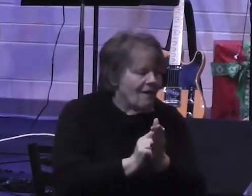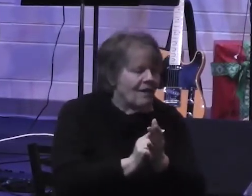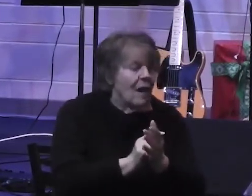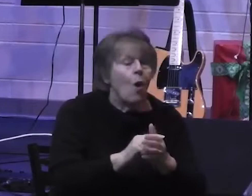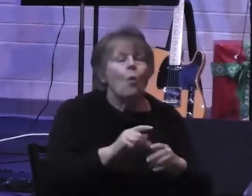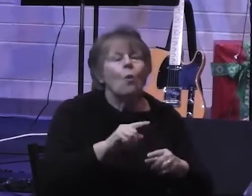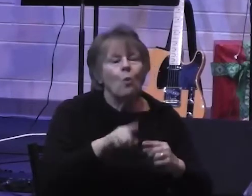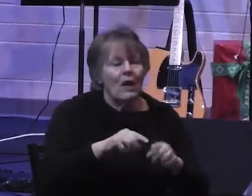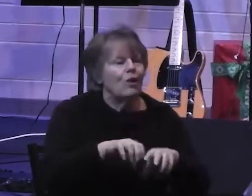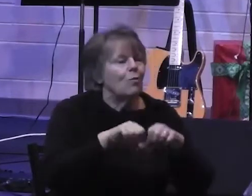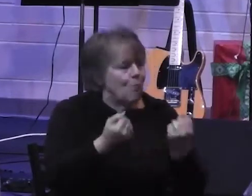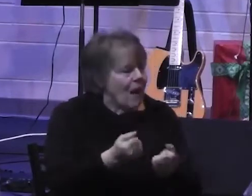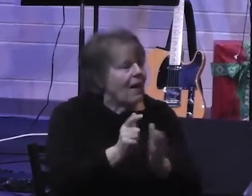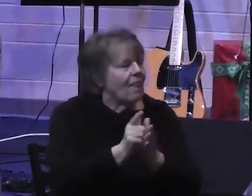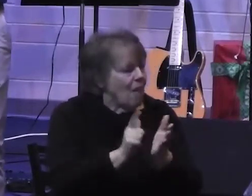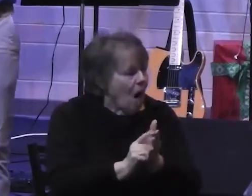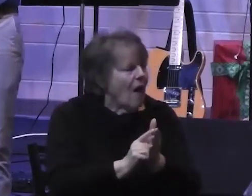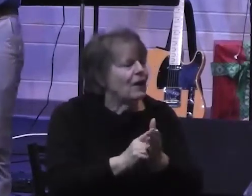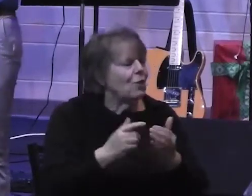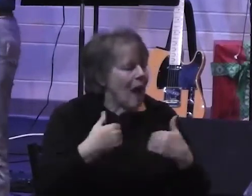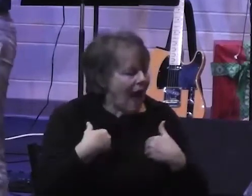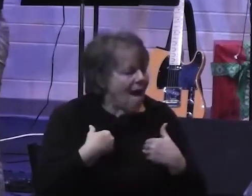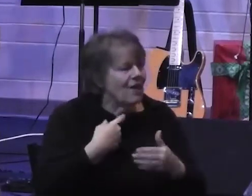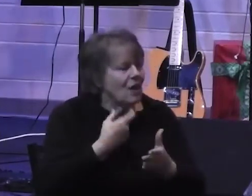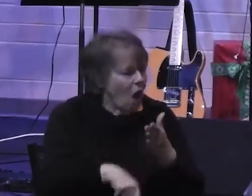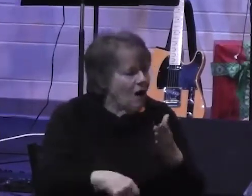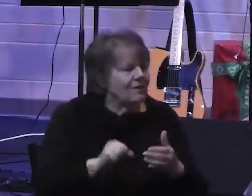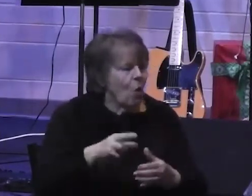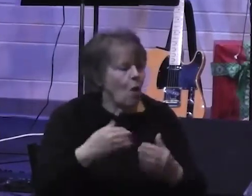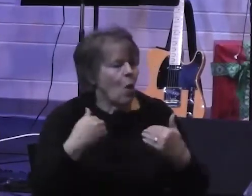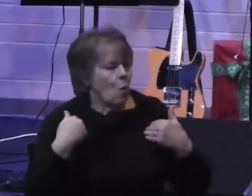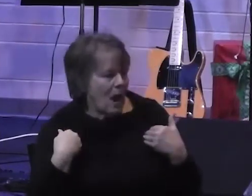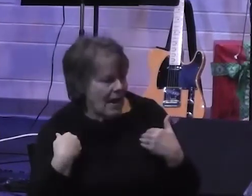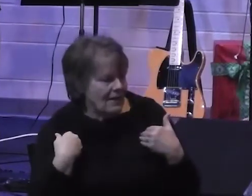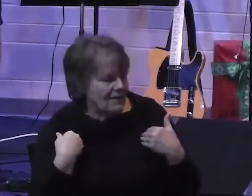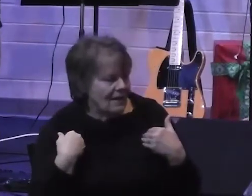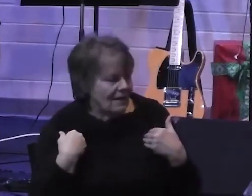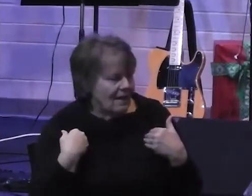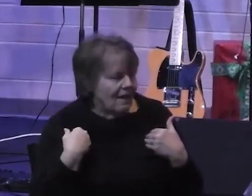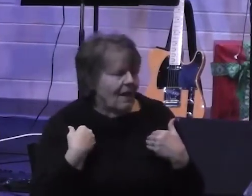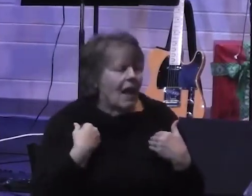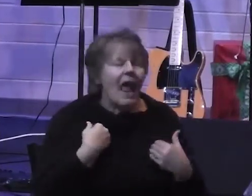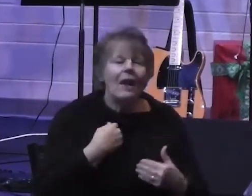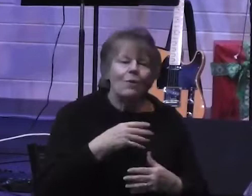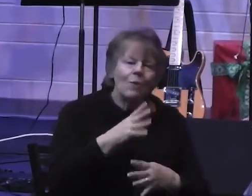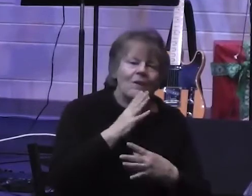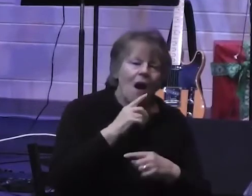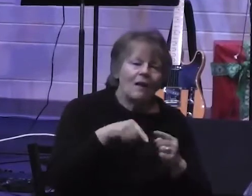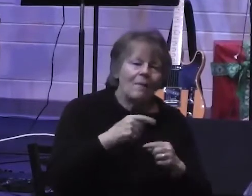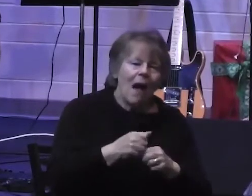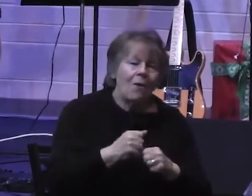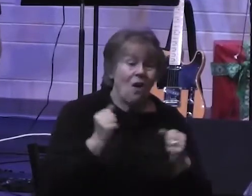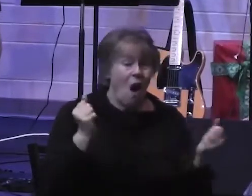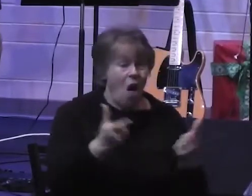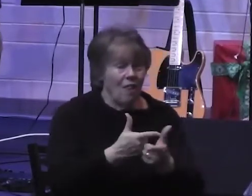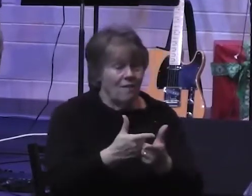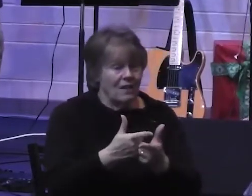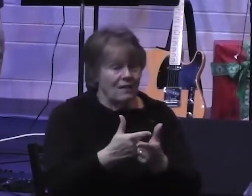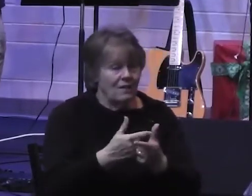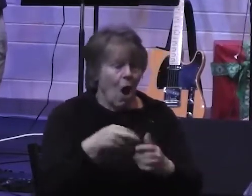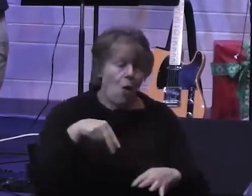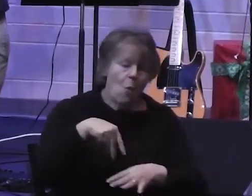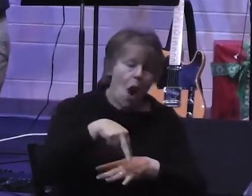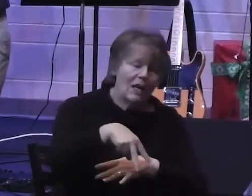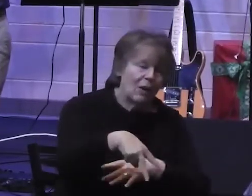to it. And we talked about how all of us could quite possibly be walking around with the weight of all the